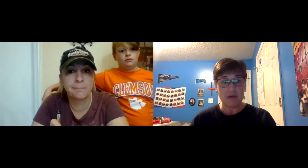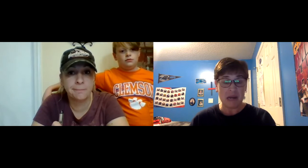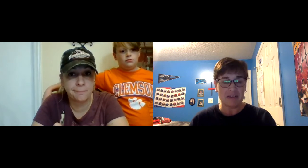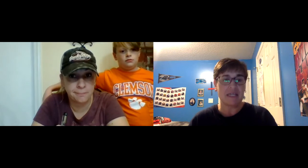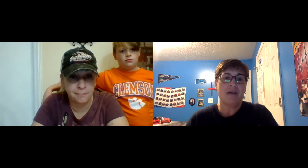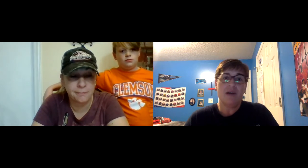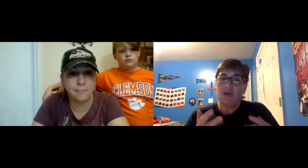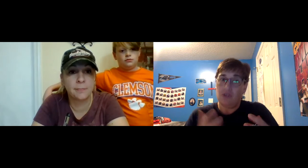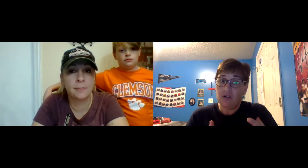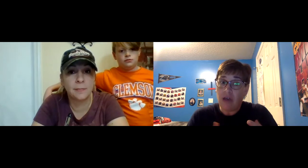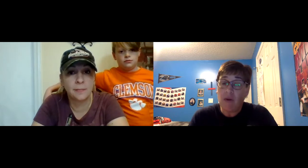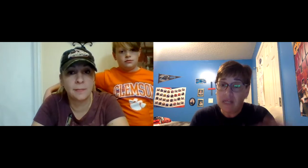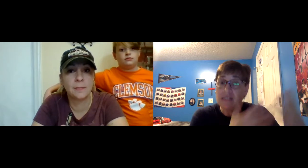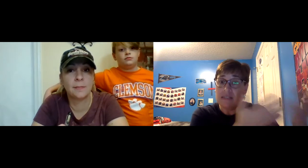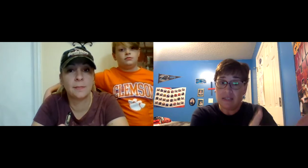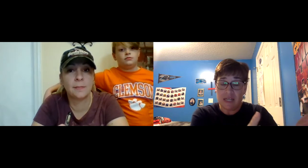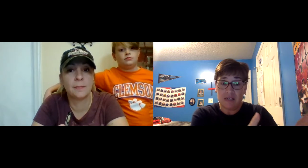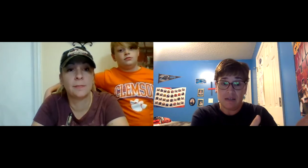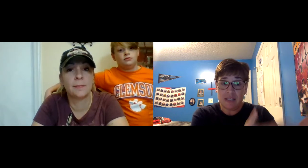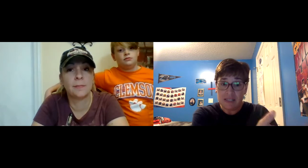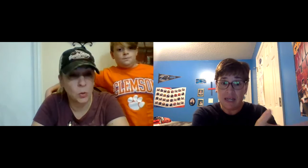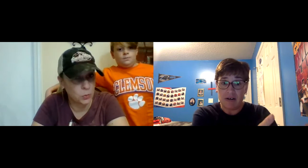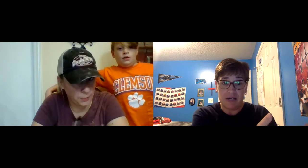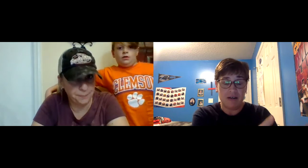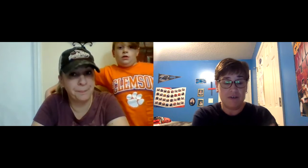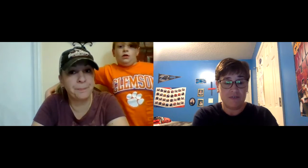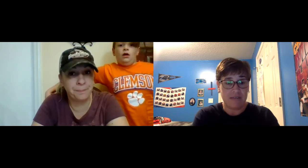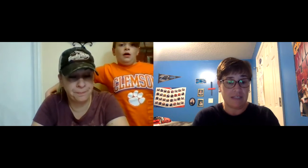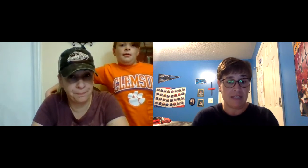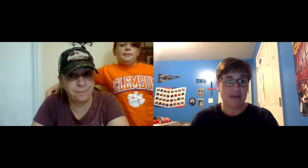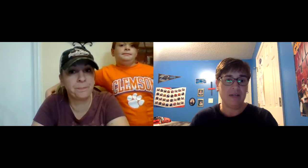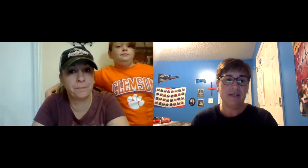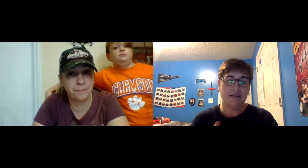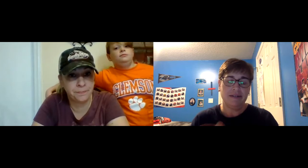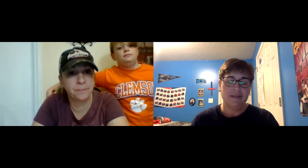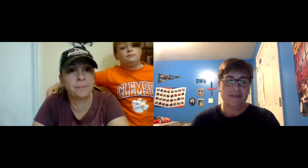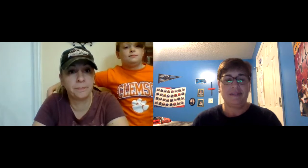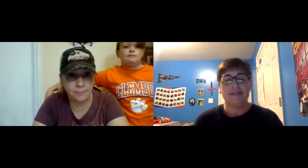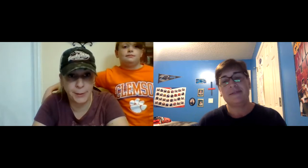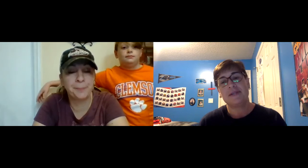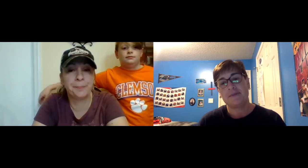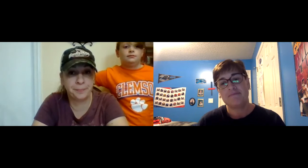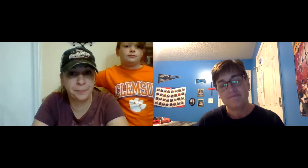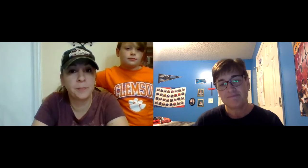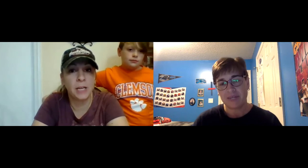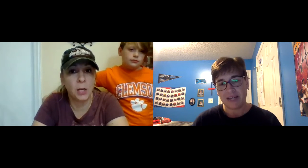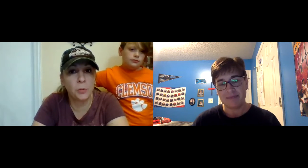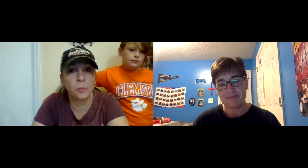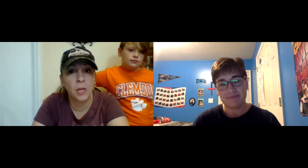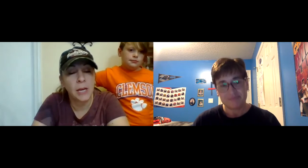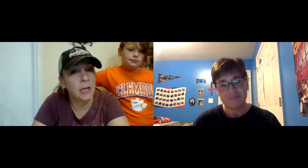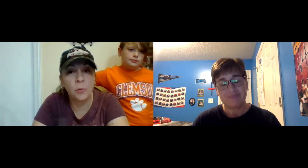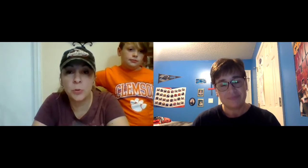bad over here. It's like, you don't know how it is in this area of Davidson County, Yep. So. I